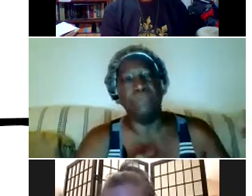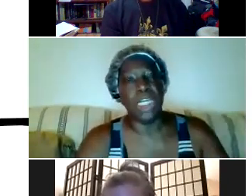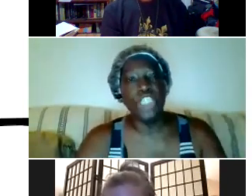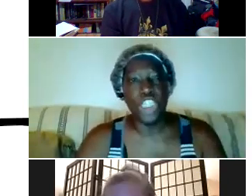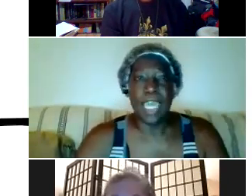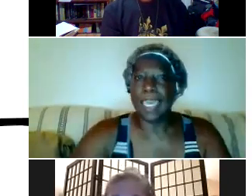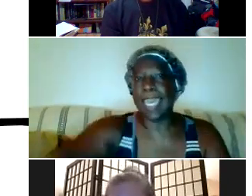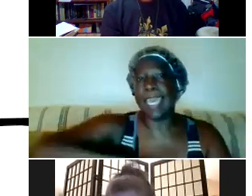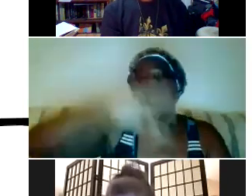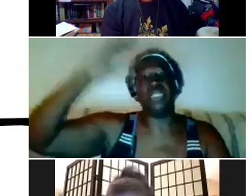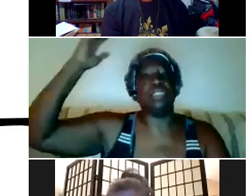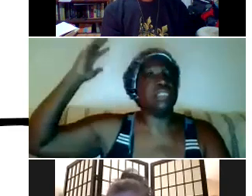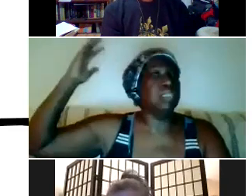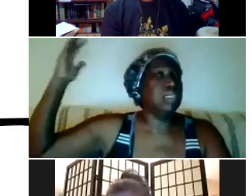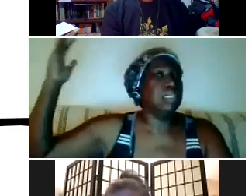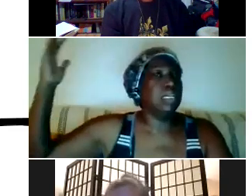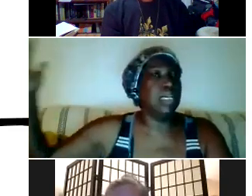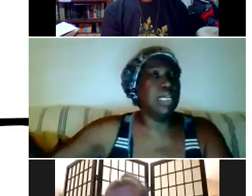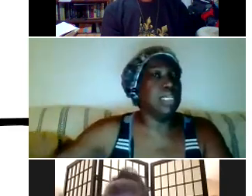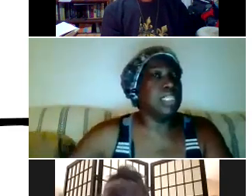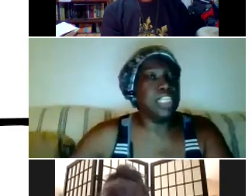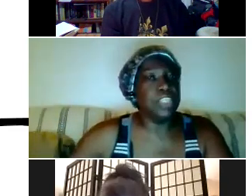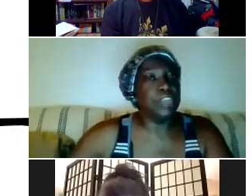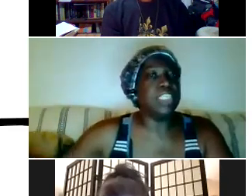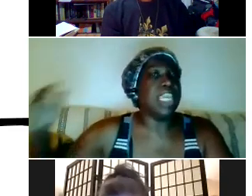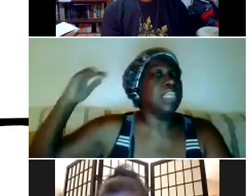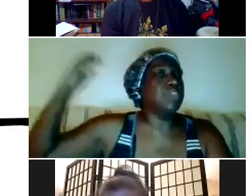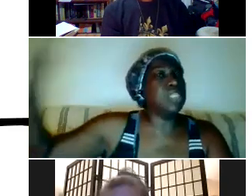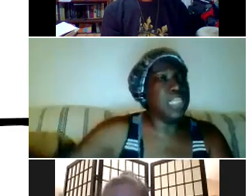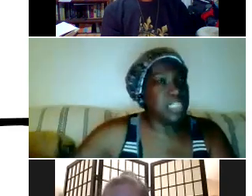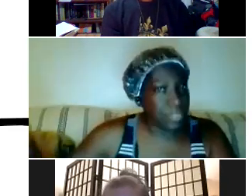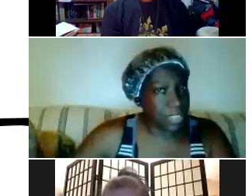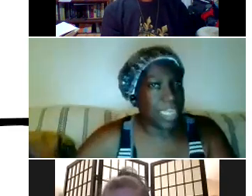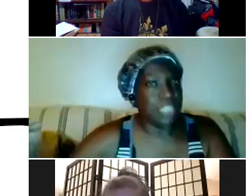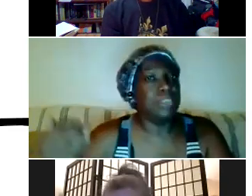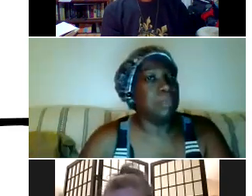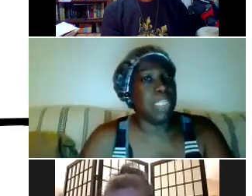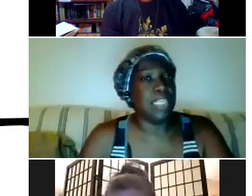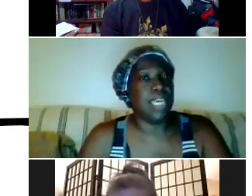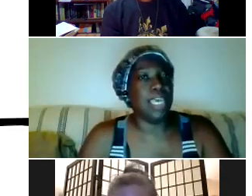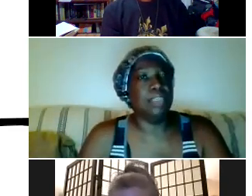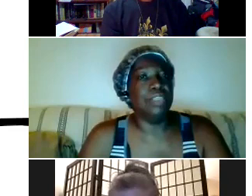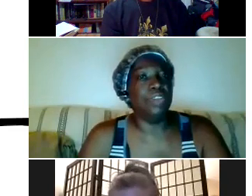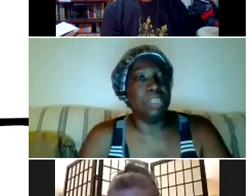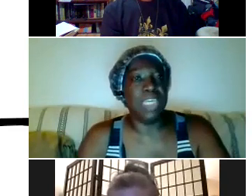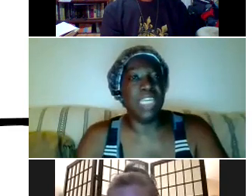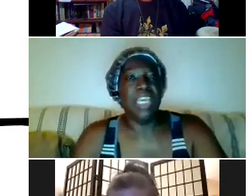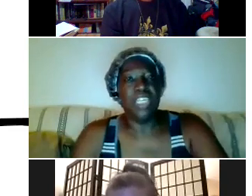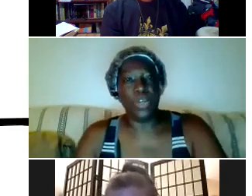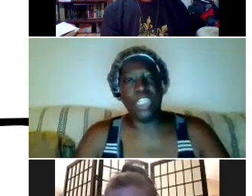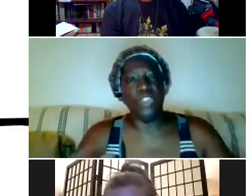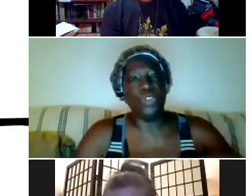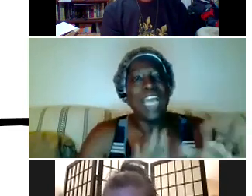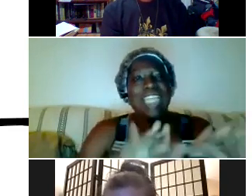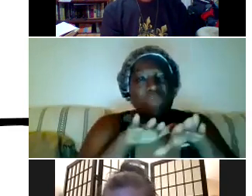as much as the southern states or the eastern states or something like that. You know what I mean?